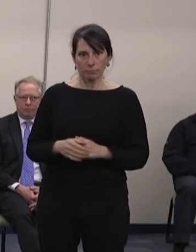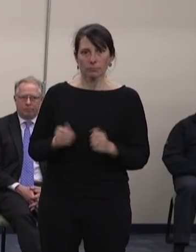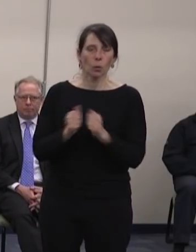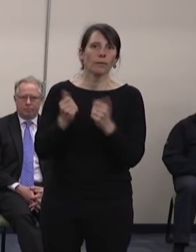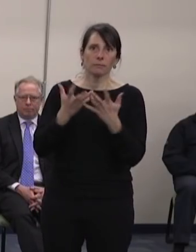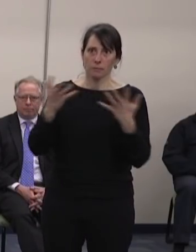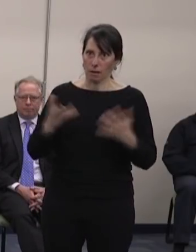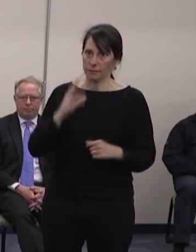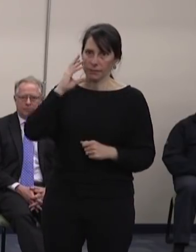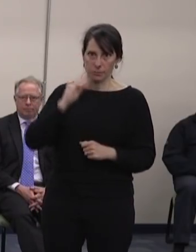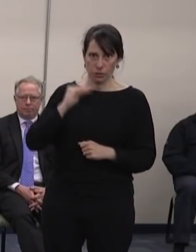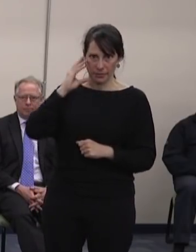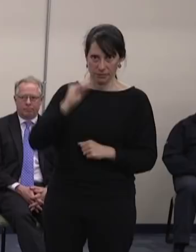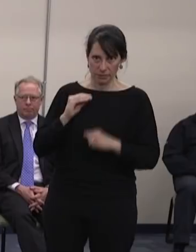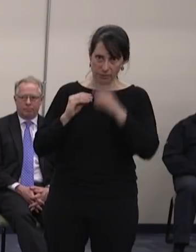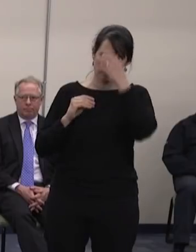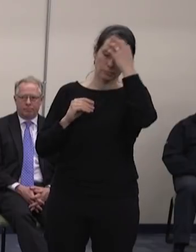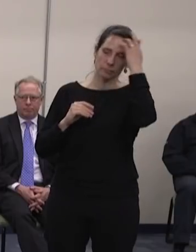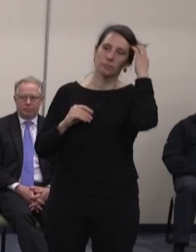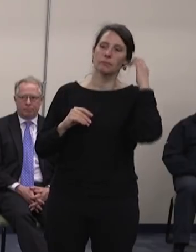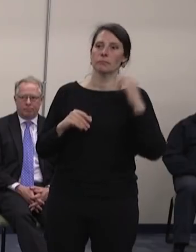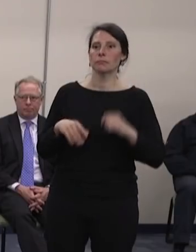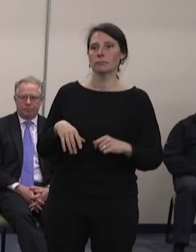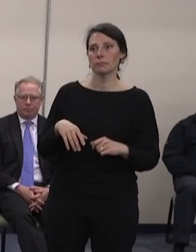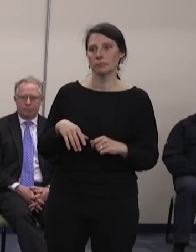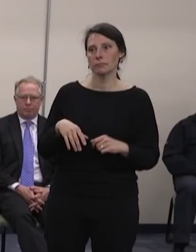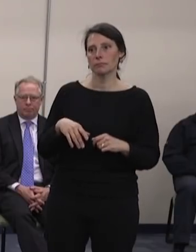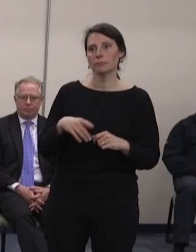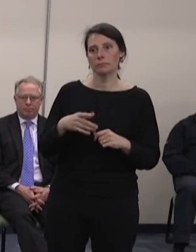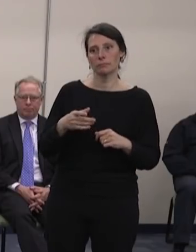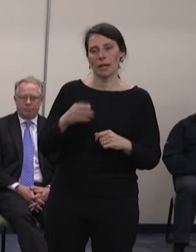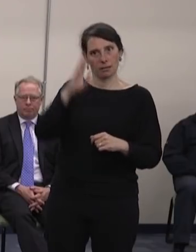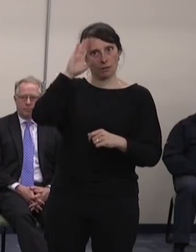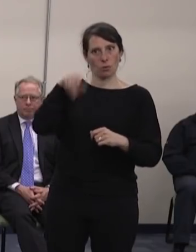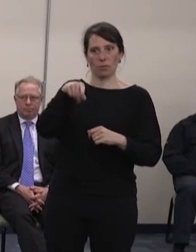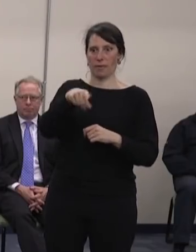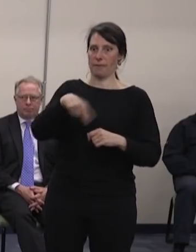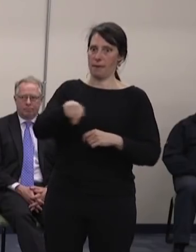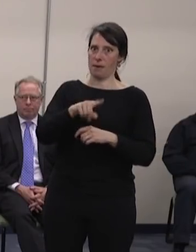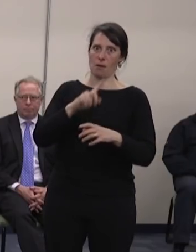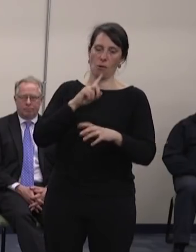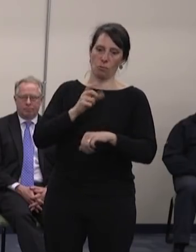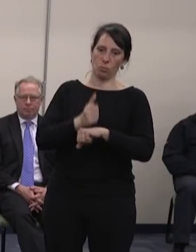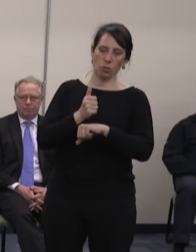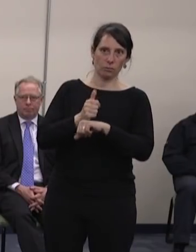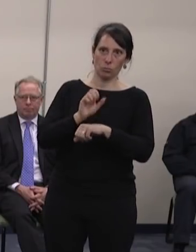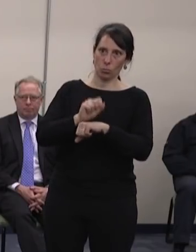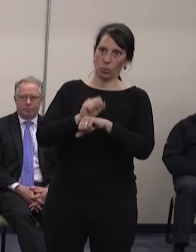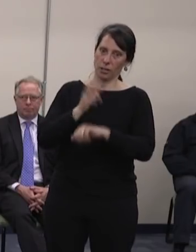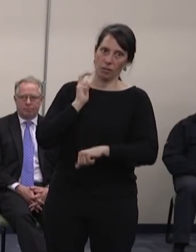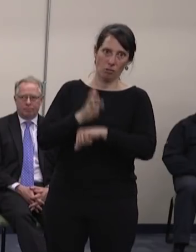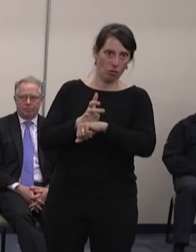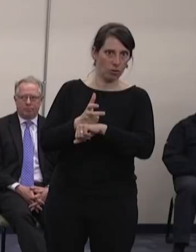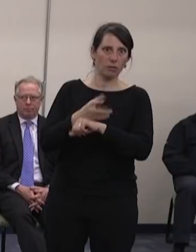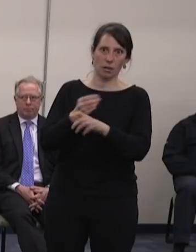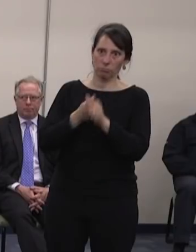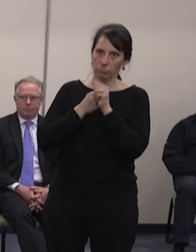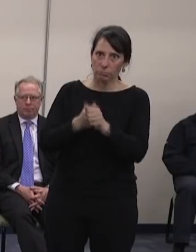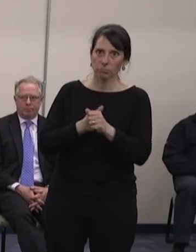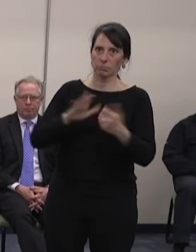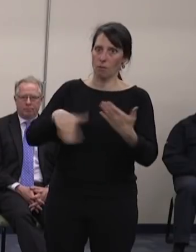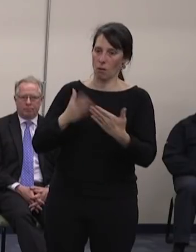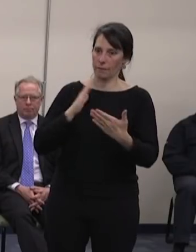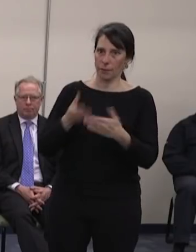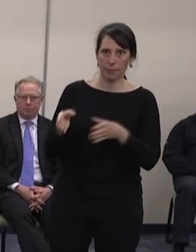do, and I can assure you they're acting accordingly. In the coming days, weeks, and